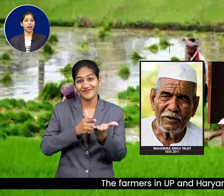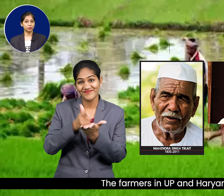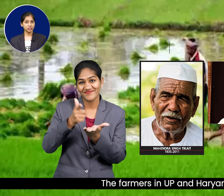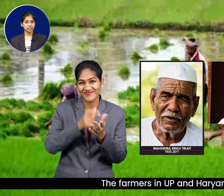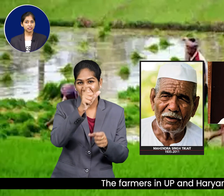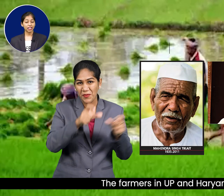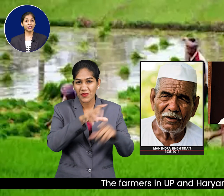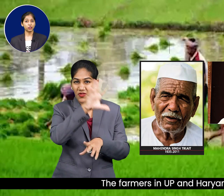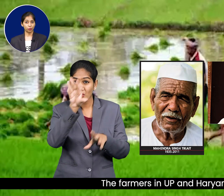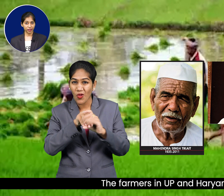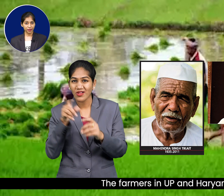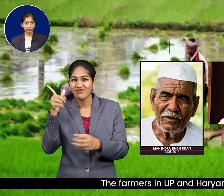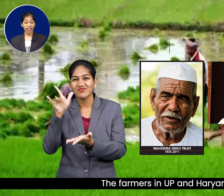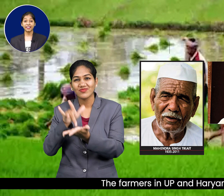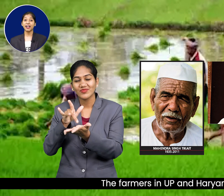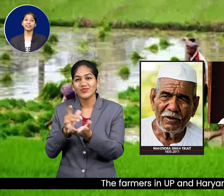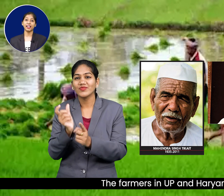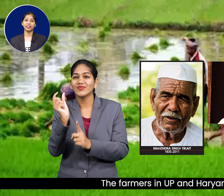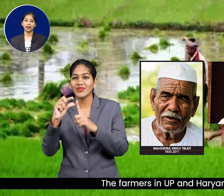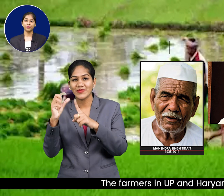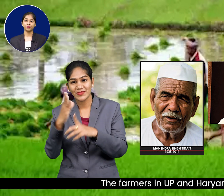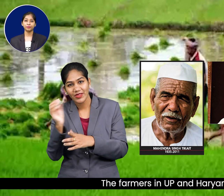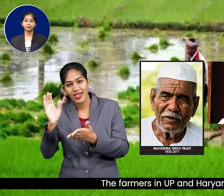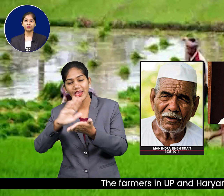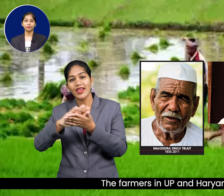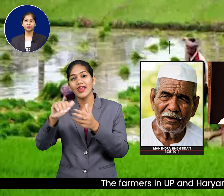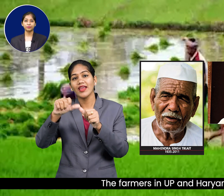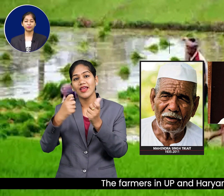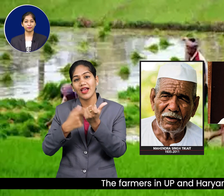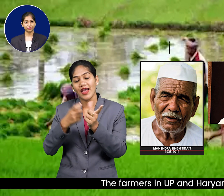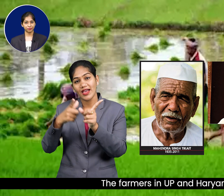The farmers in UP and Haryana,